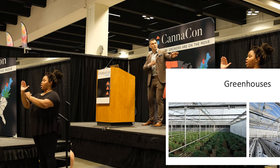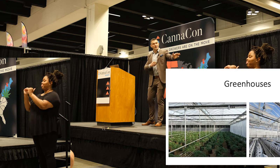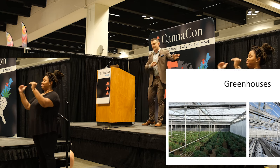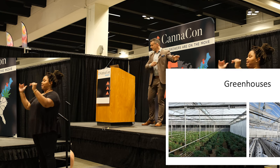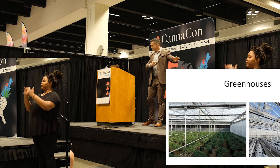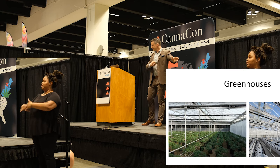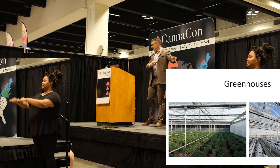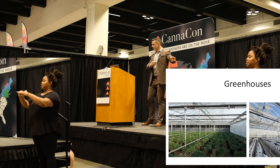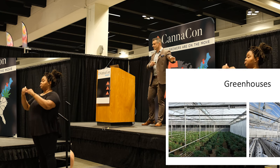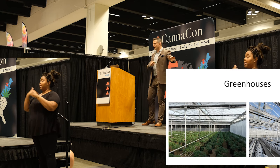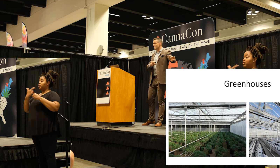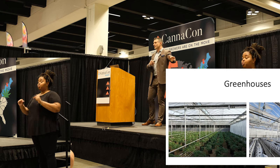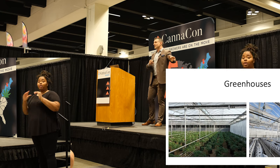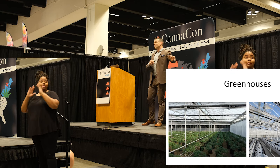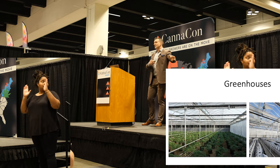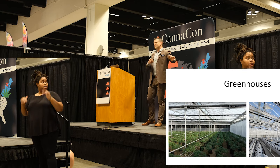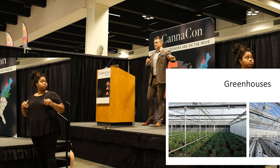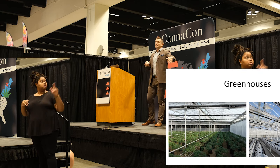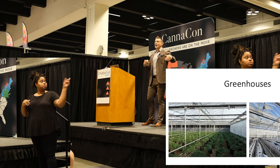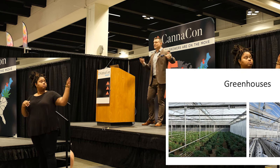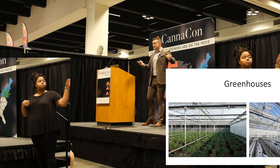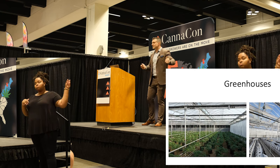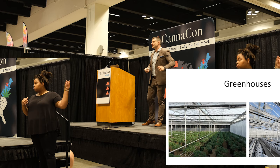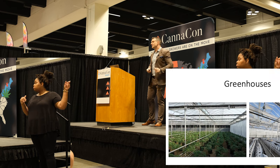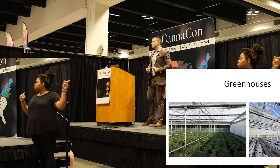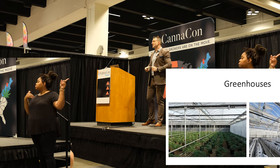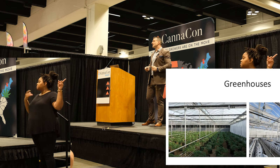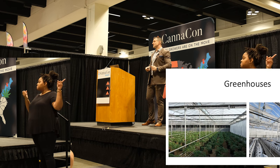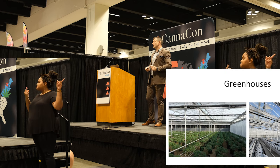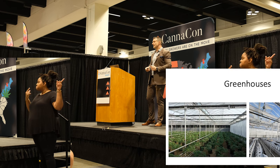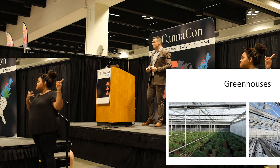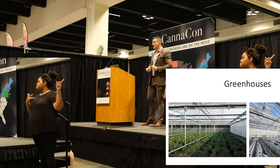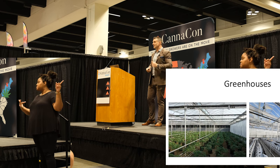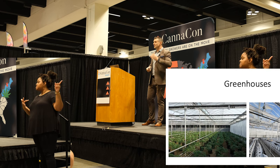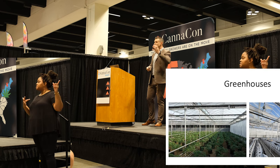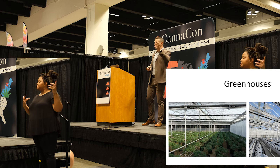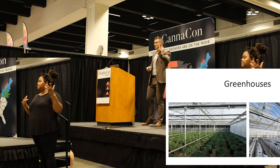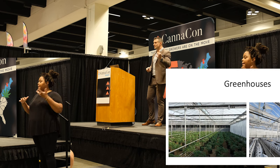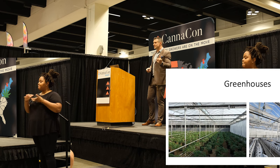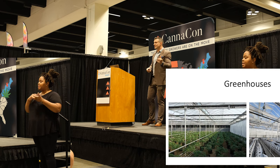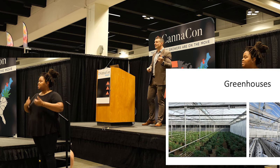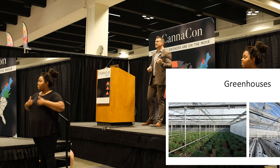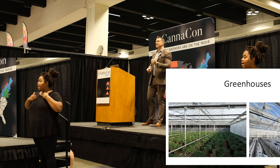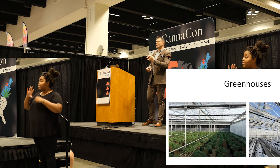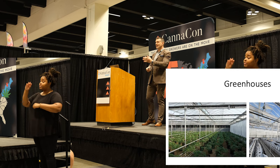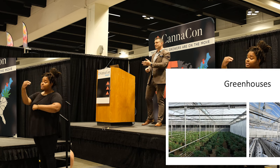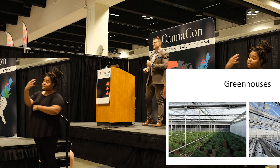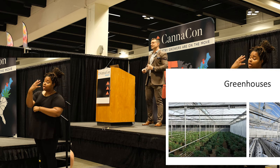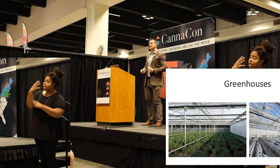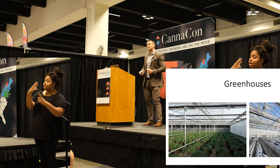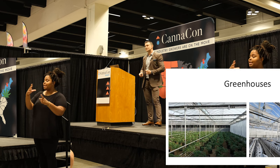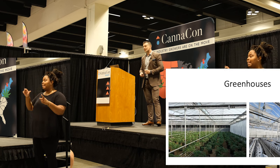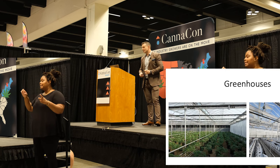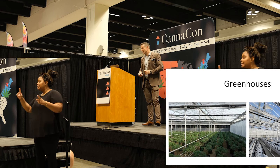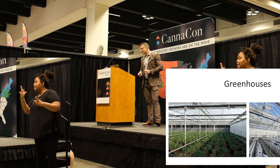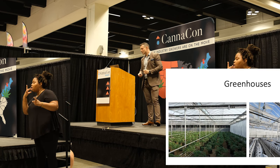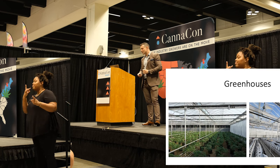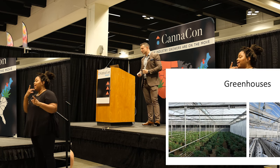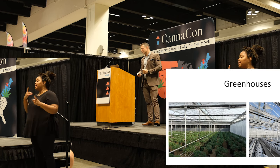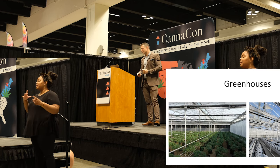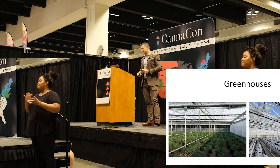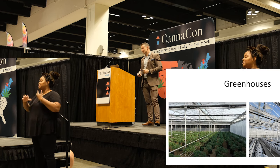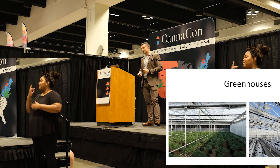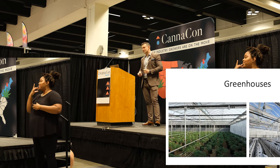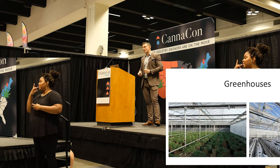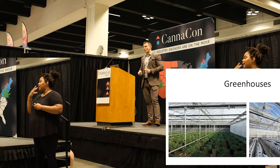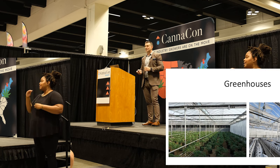We've done greenhouses, which are often considered to be mixed lighting, right? Usually a mixture of sunlight, LED, light